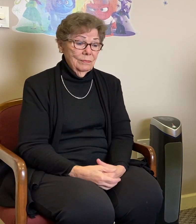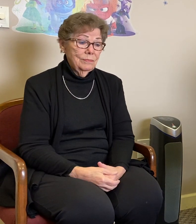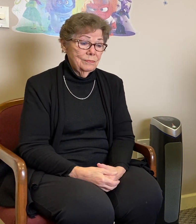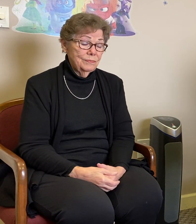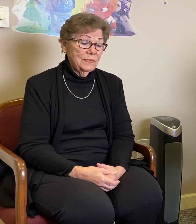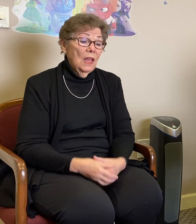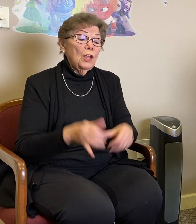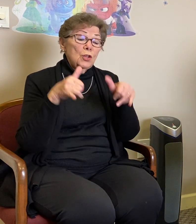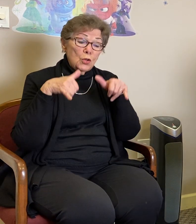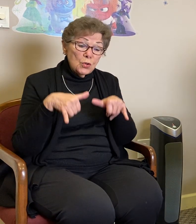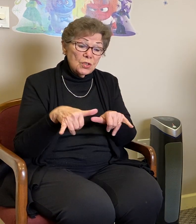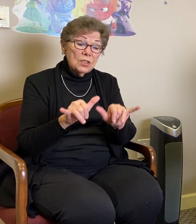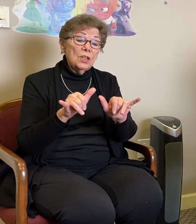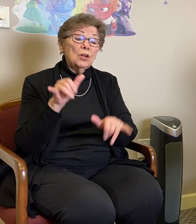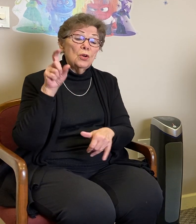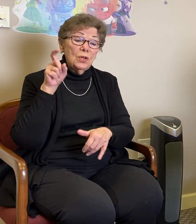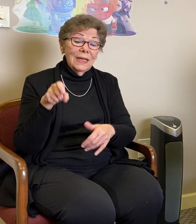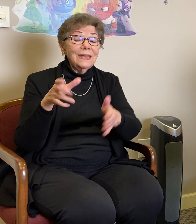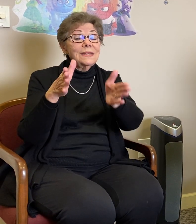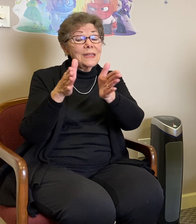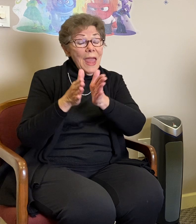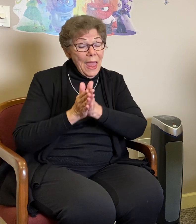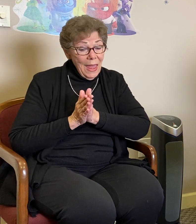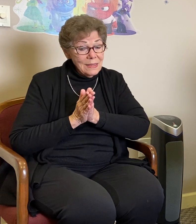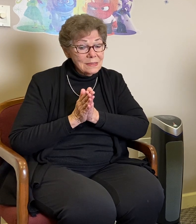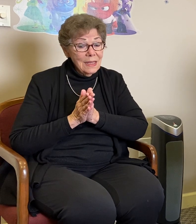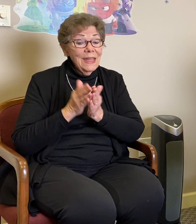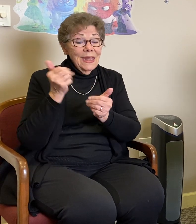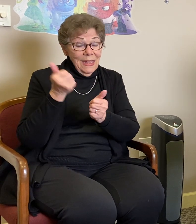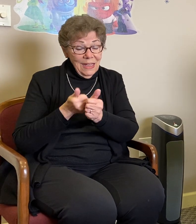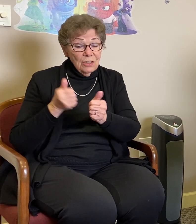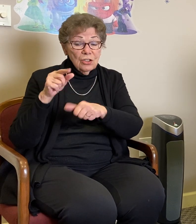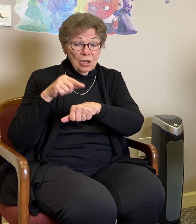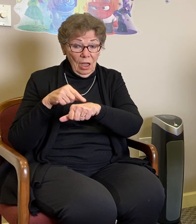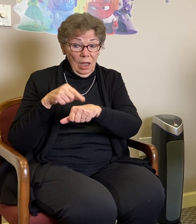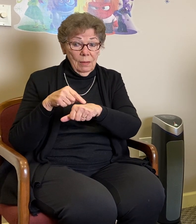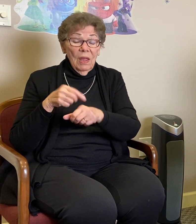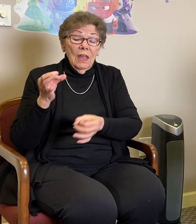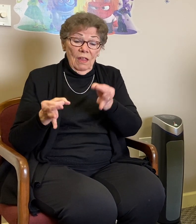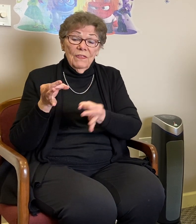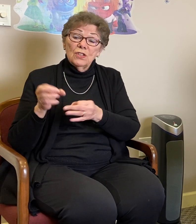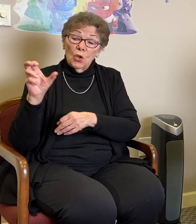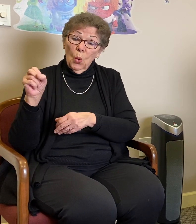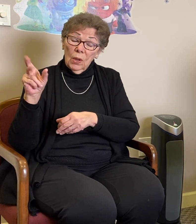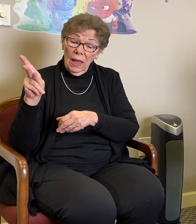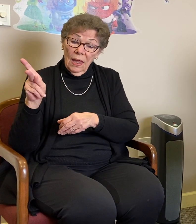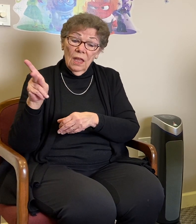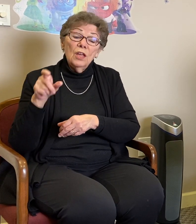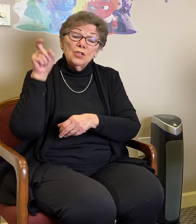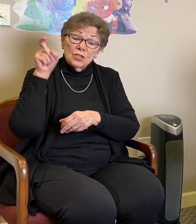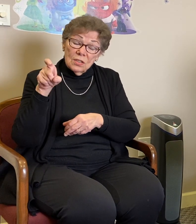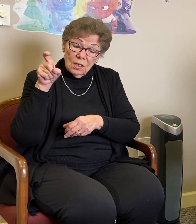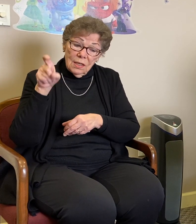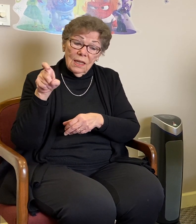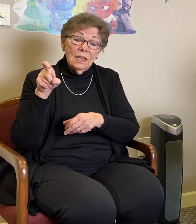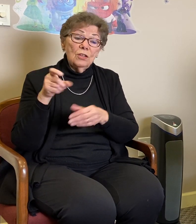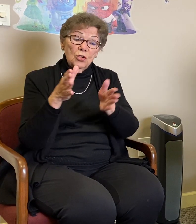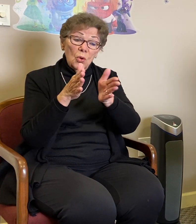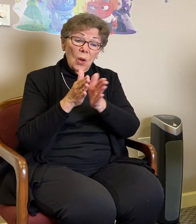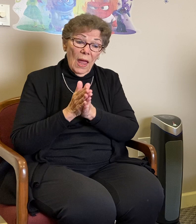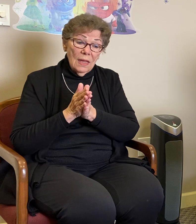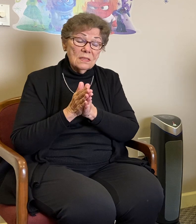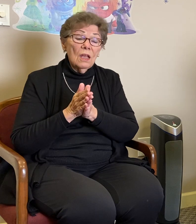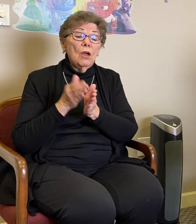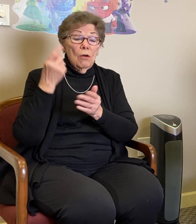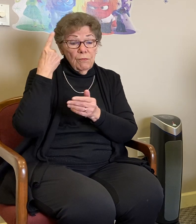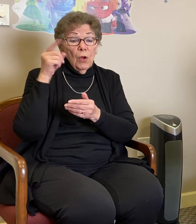You still need to ask each time if it's okay. You still need to ask for their